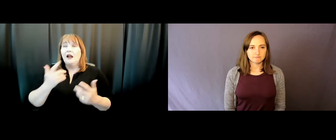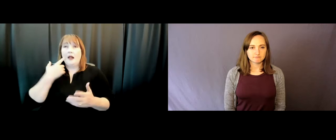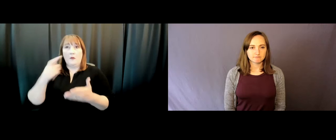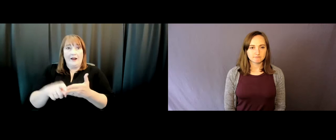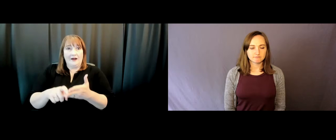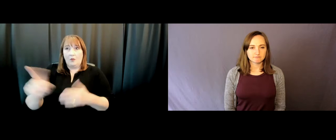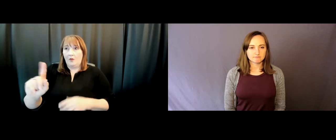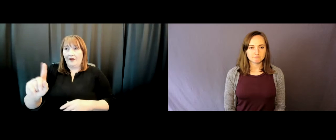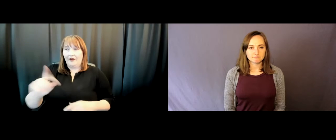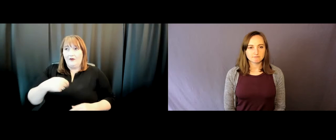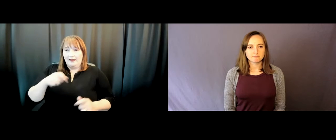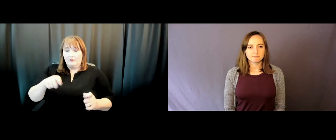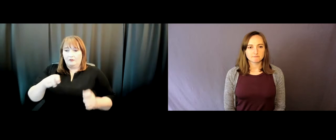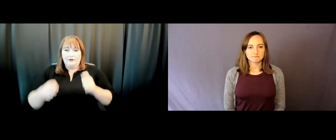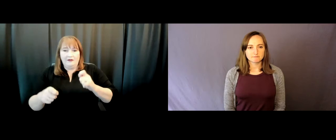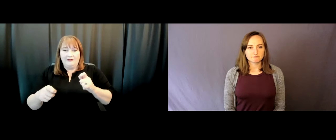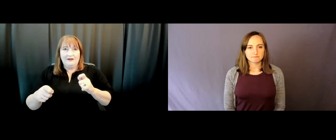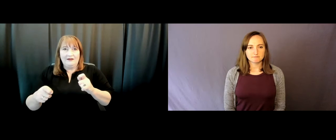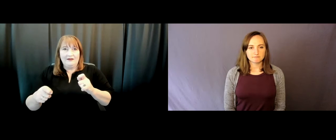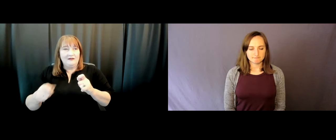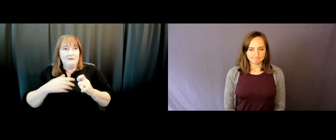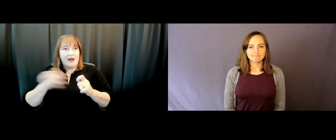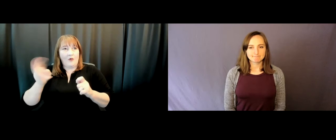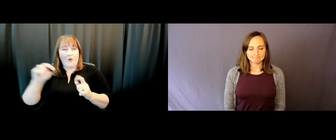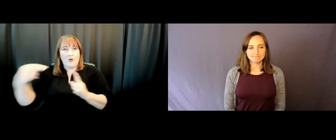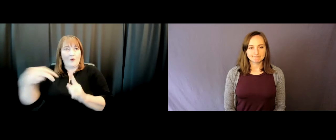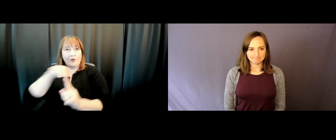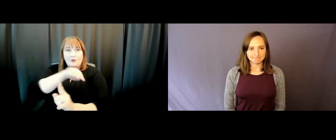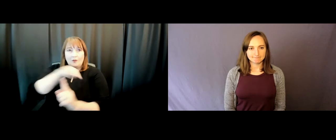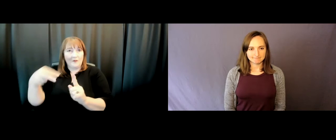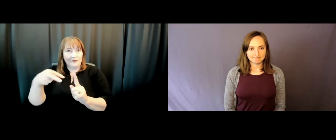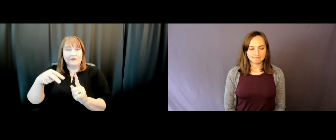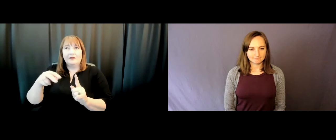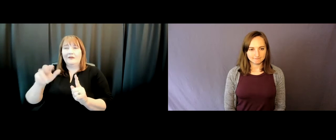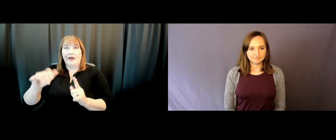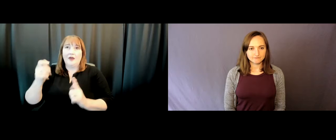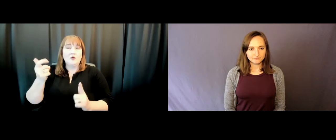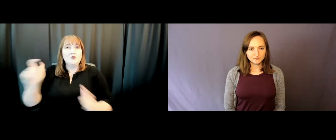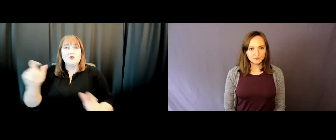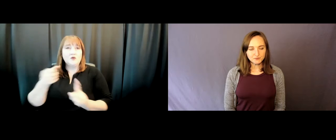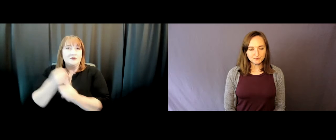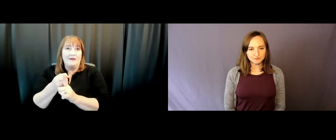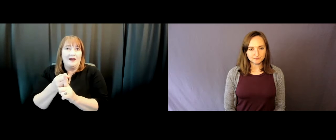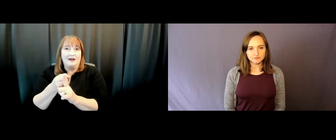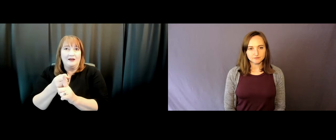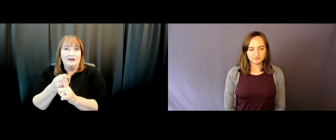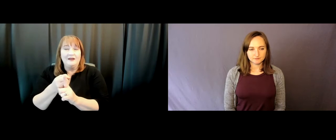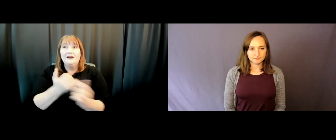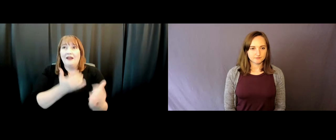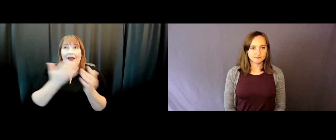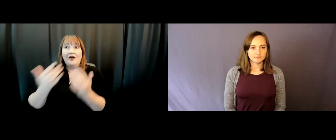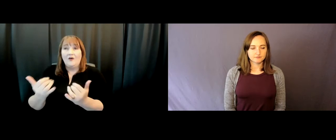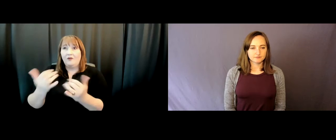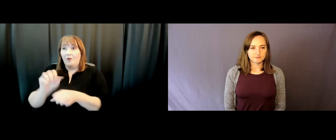need to kind of shift my focus, that has had such a huge impact on working with my dogs